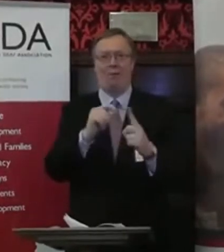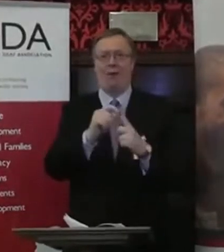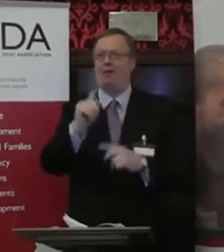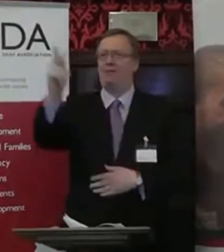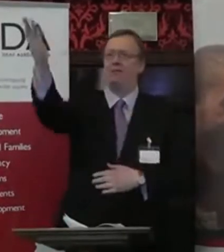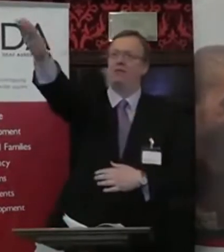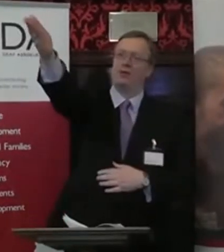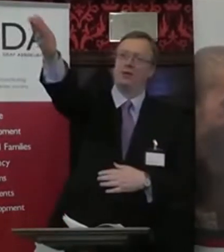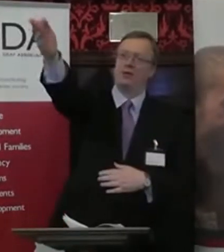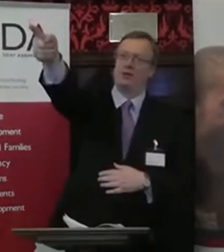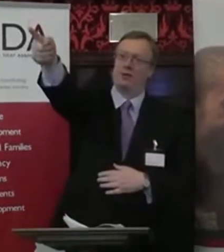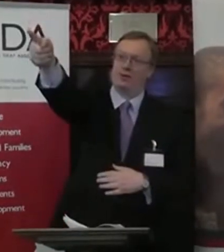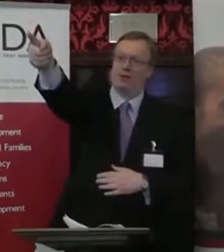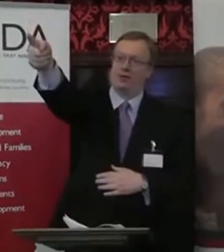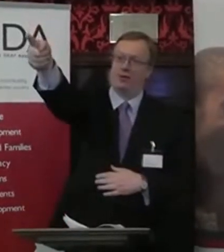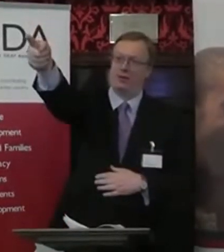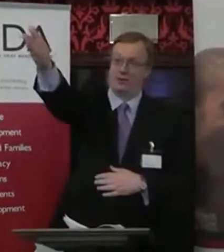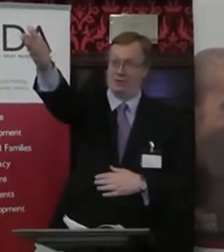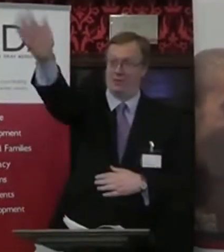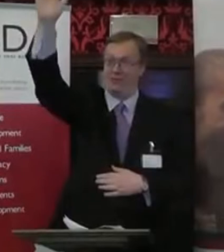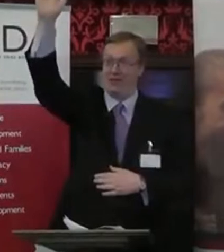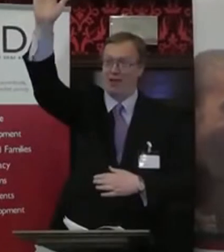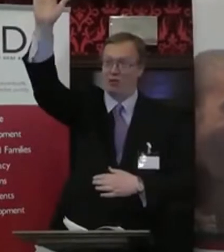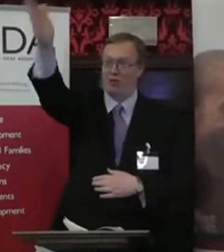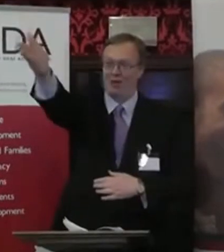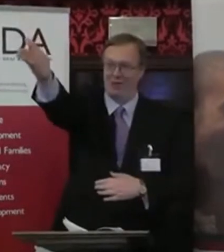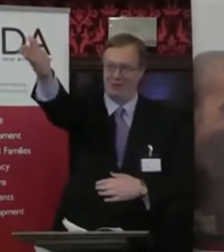Andrew Smith, MP, who's over at the back.